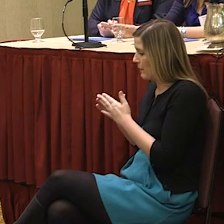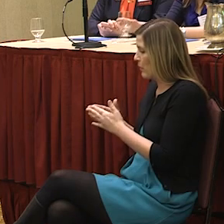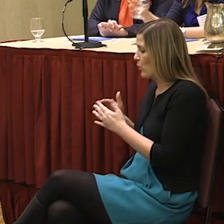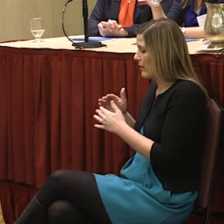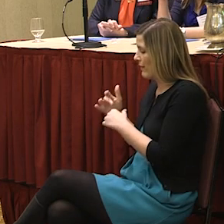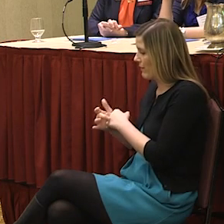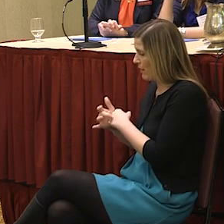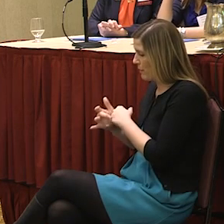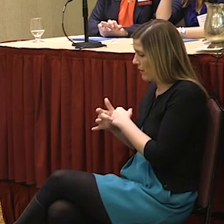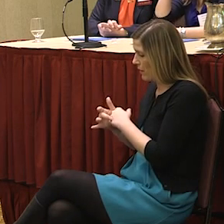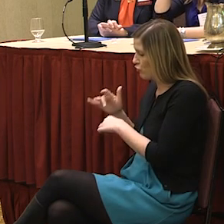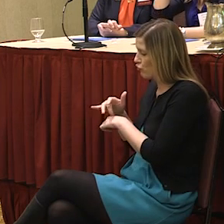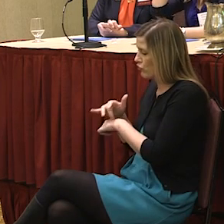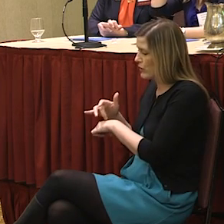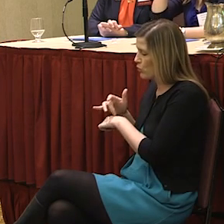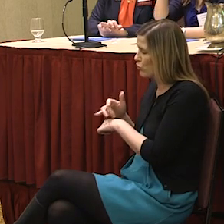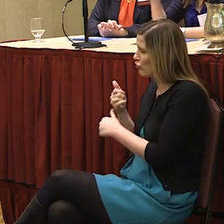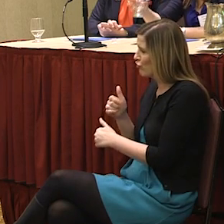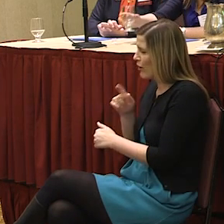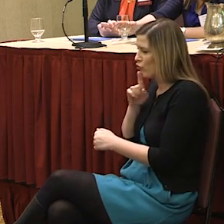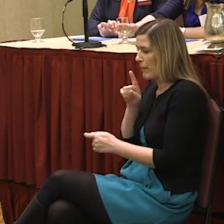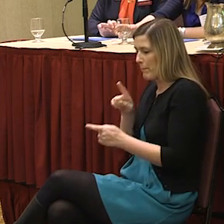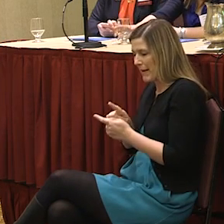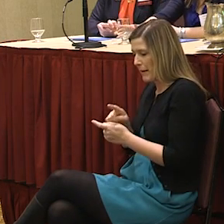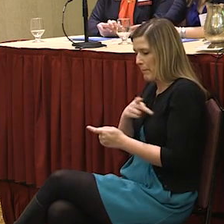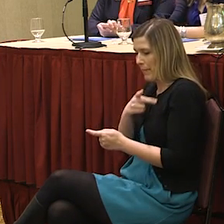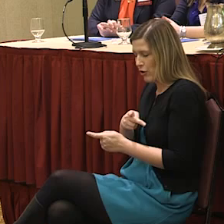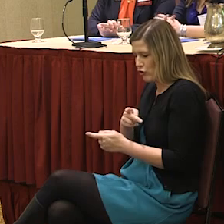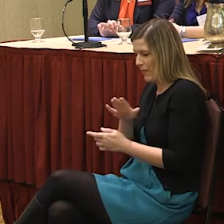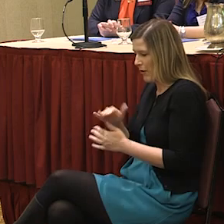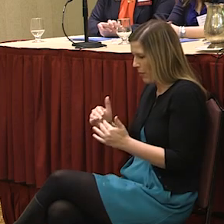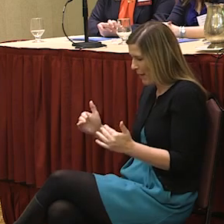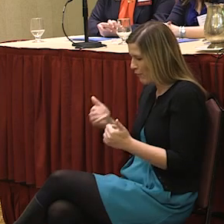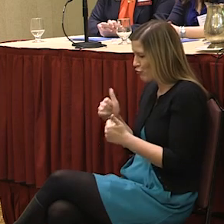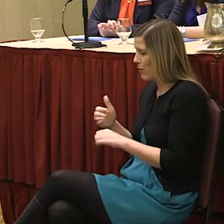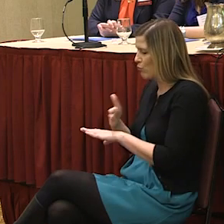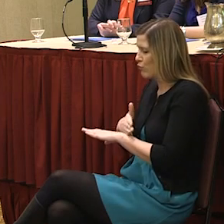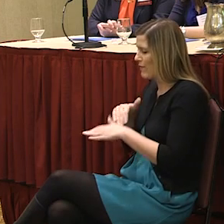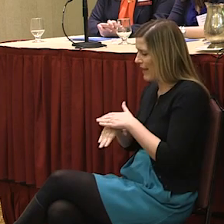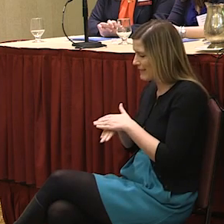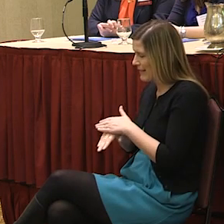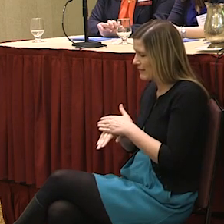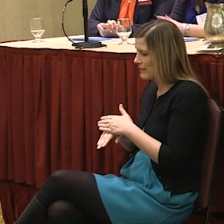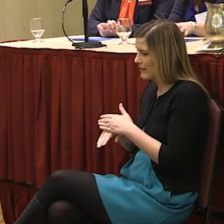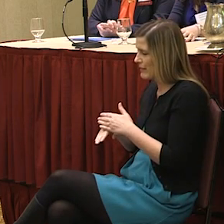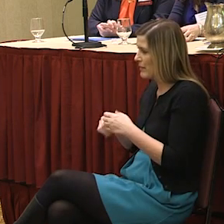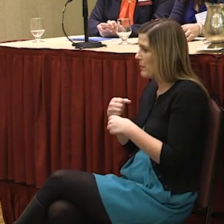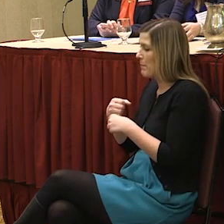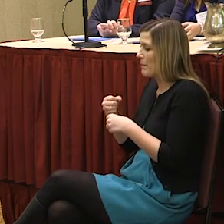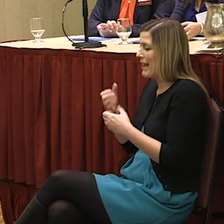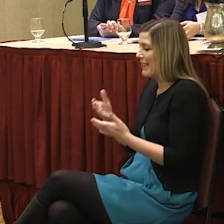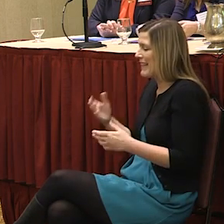community available resources to meet people where they are, improve access, and make things fun